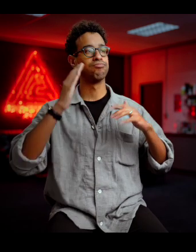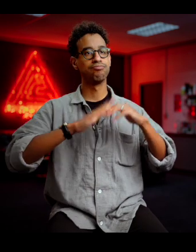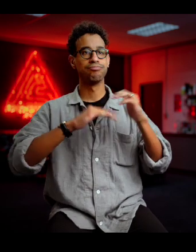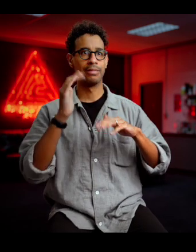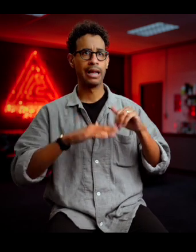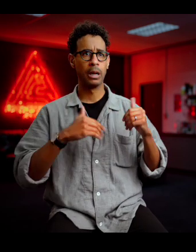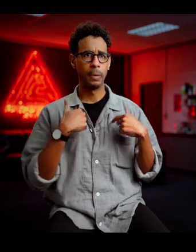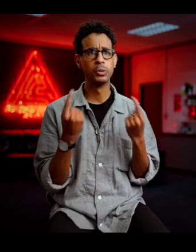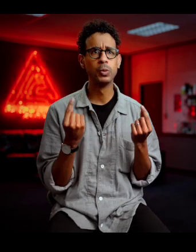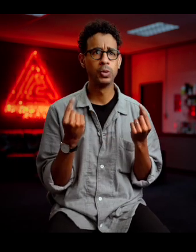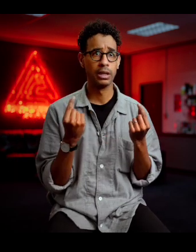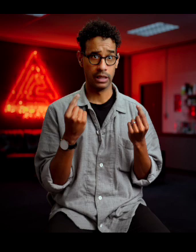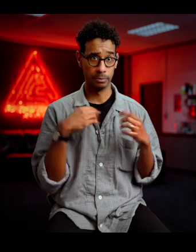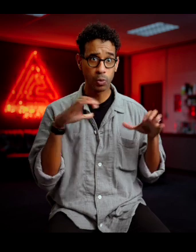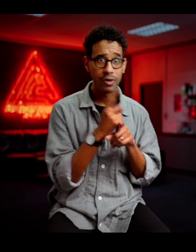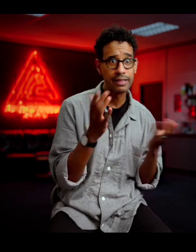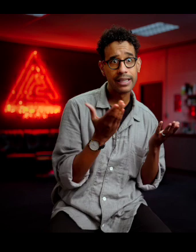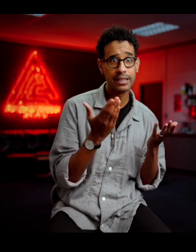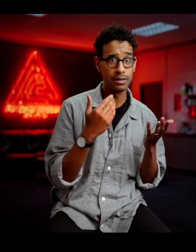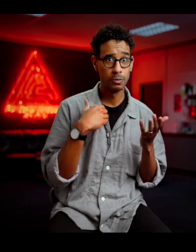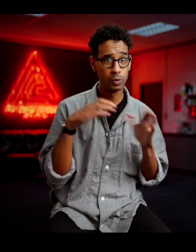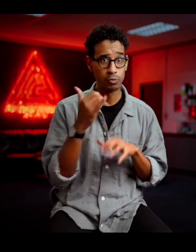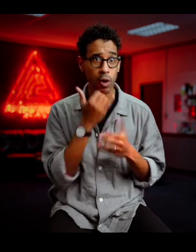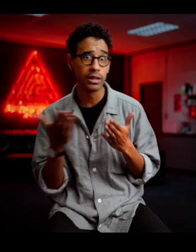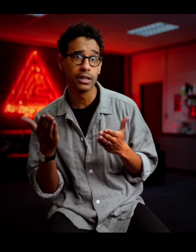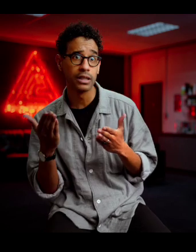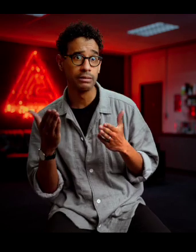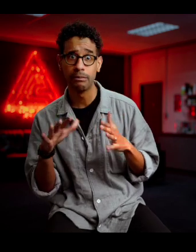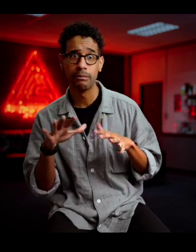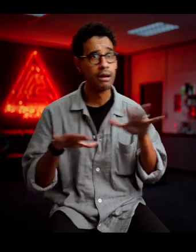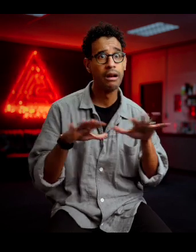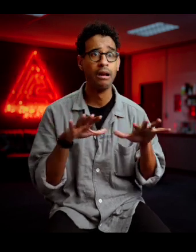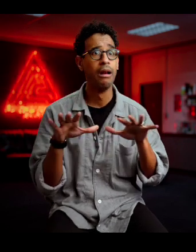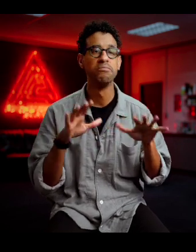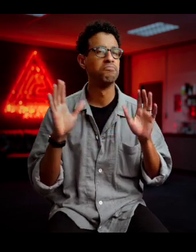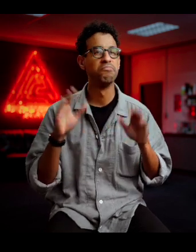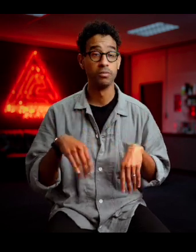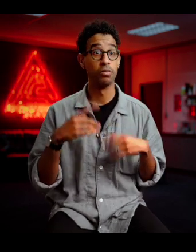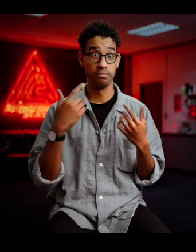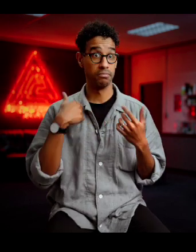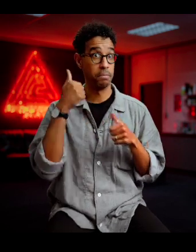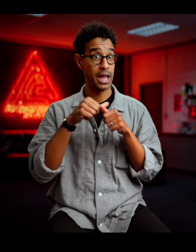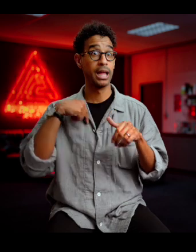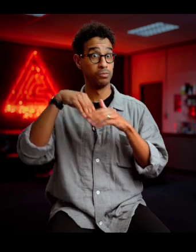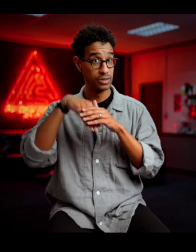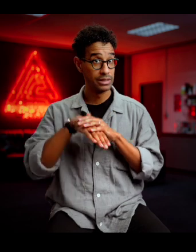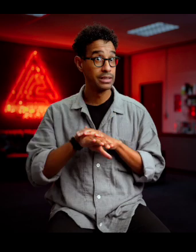and understand what to do and to be comfortable while they're doing it and not have to think about it. Am I doing the wrong thing? Am I making a mistake? And